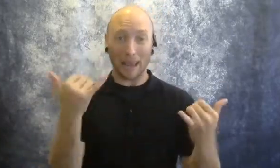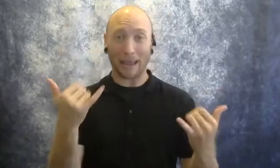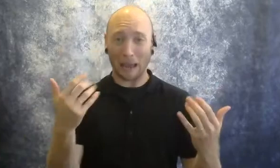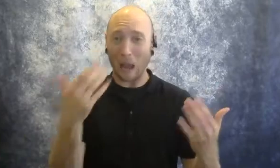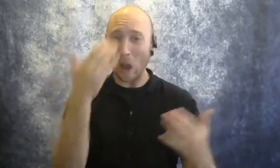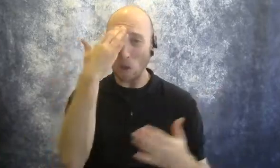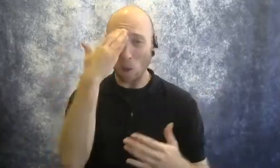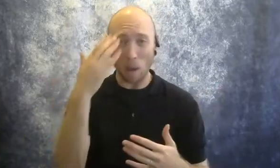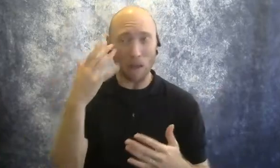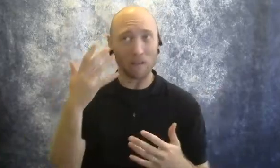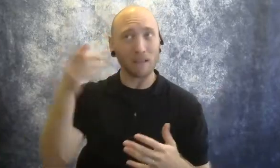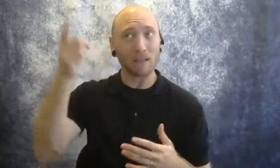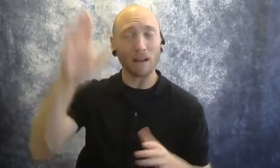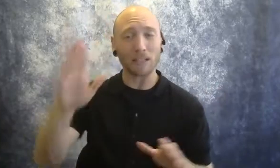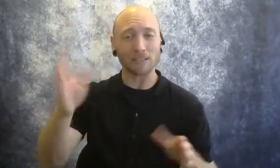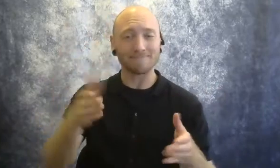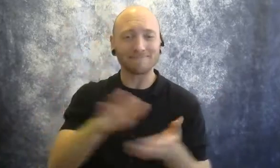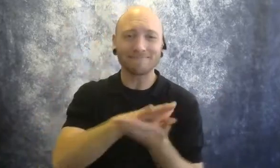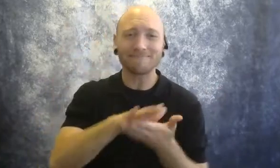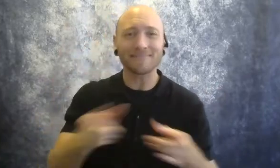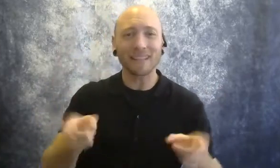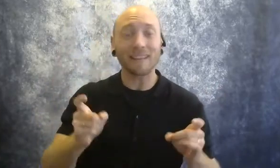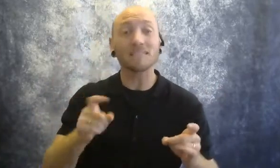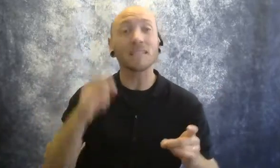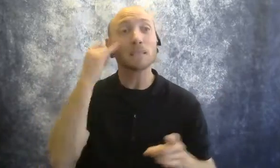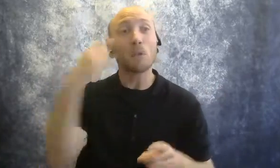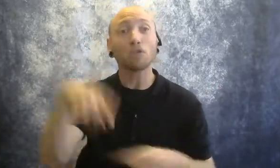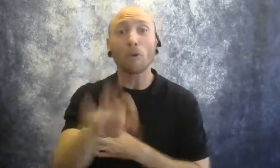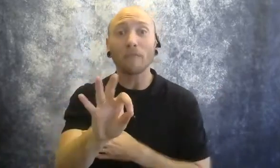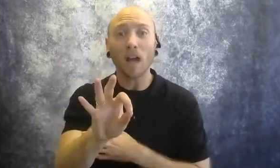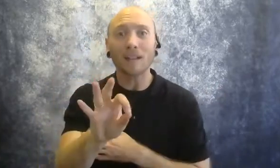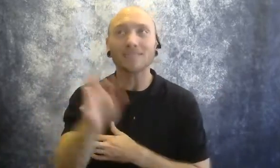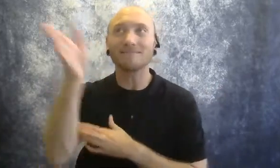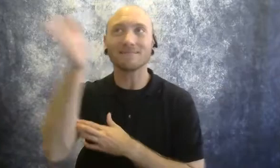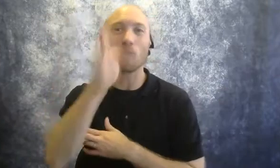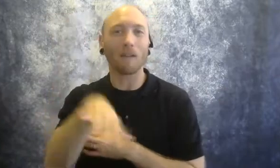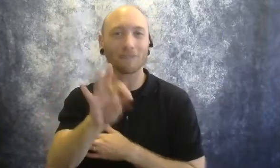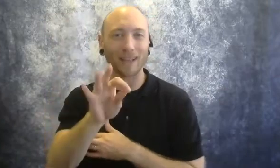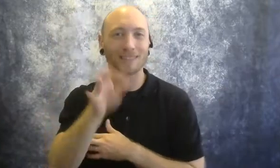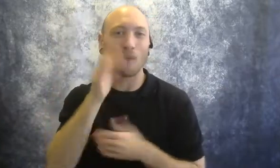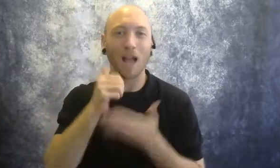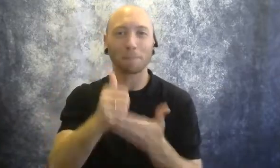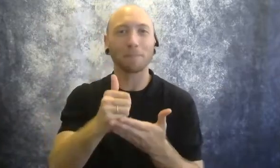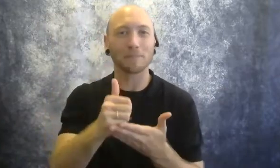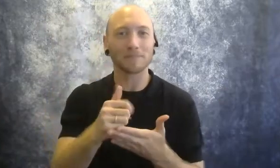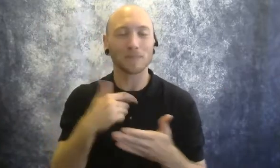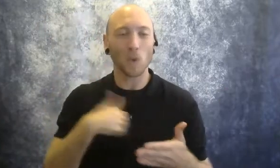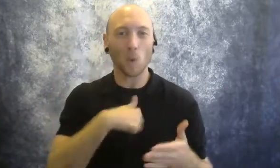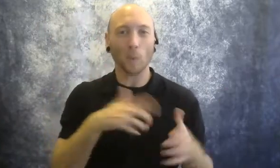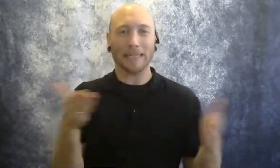something about the generosity of God today, okay? If you don't make the discovery, he will make the discovery. We're in